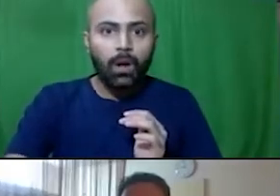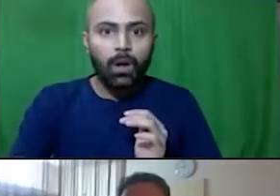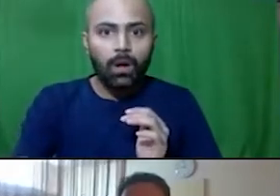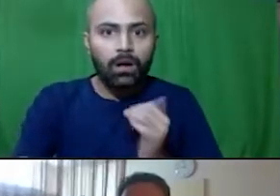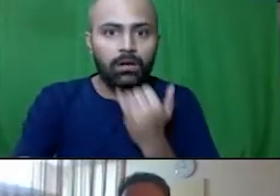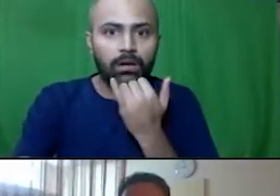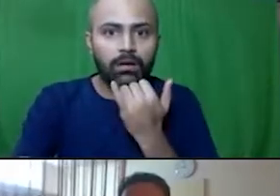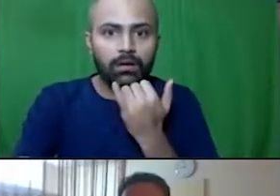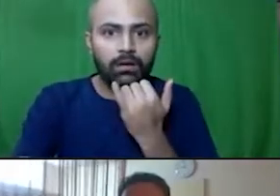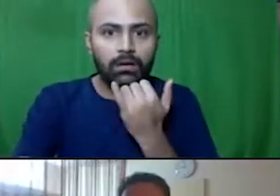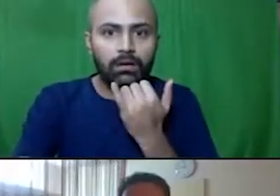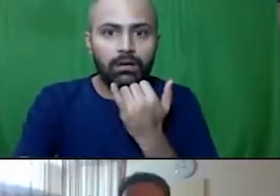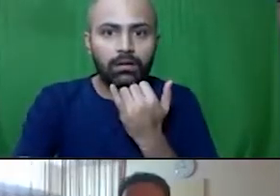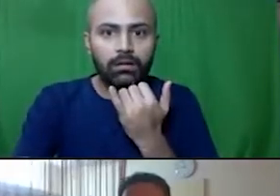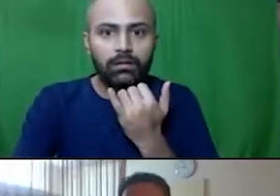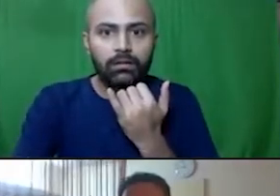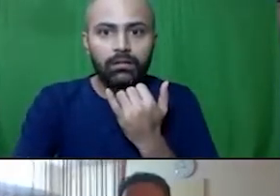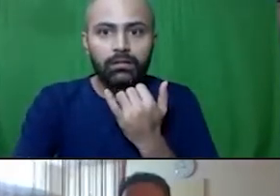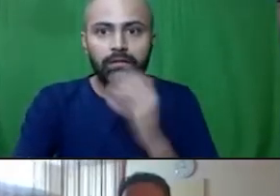Sarah.